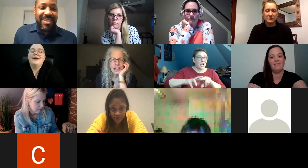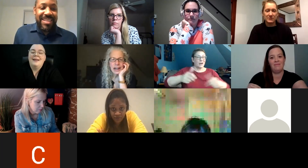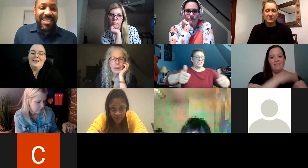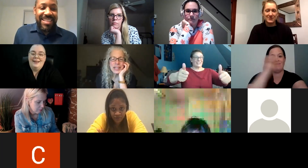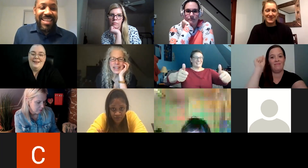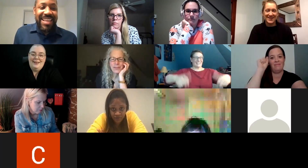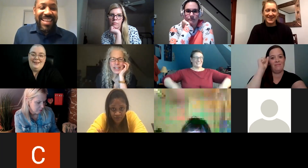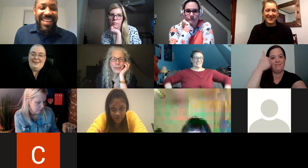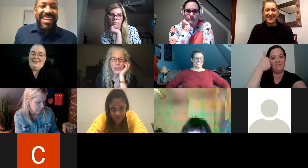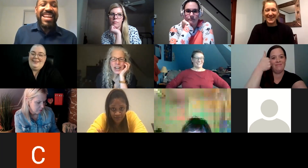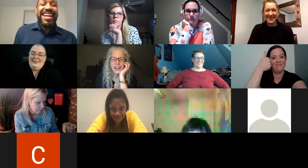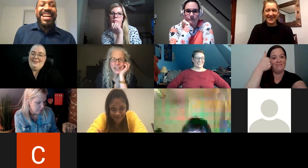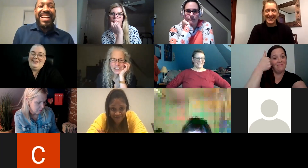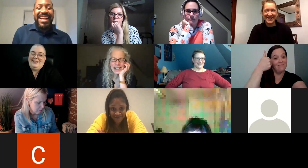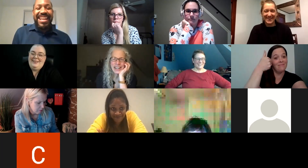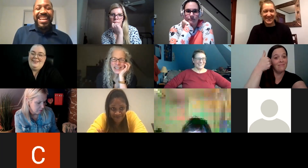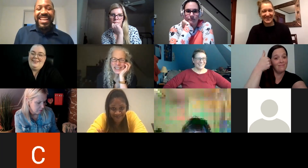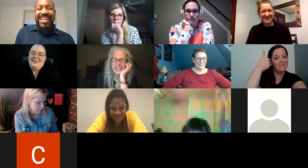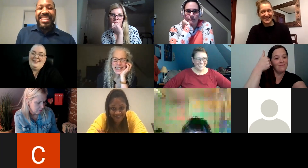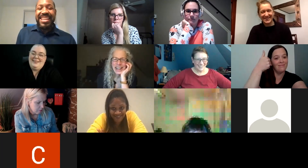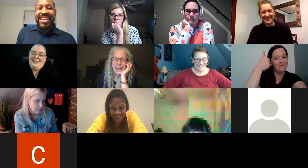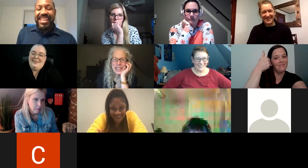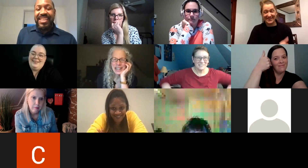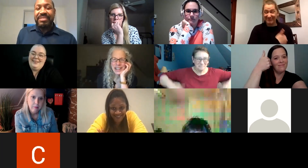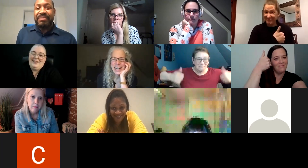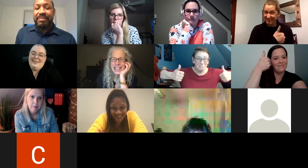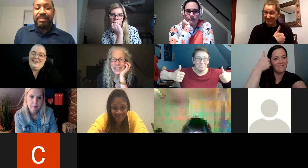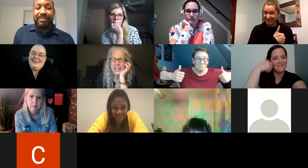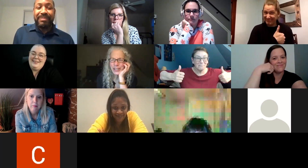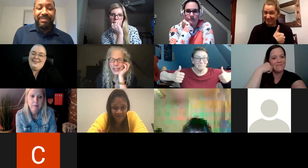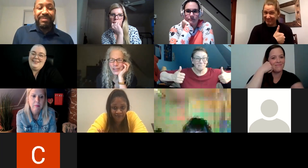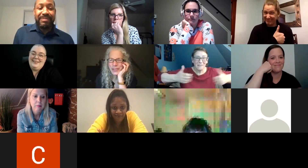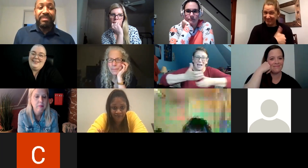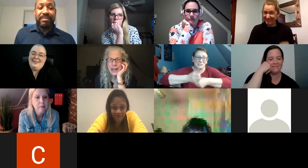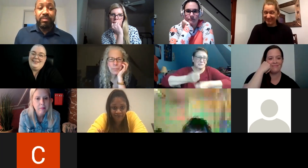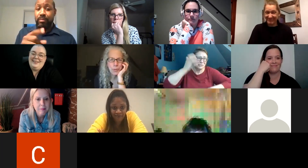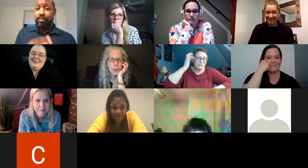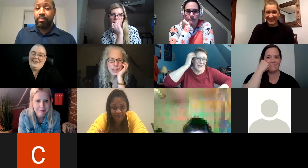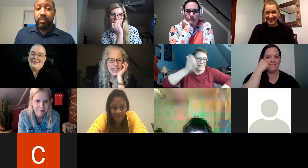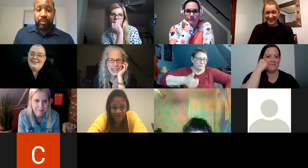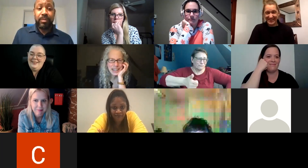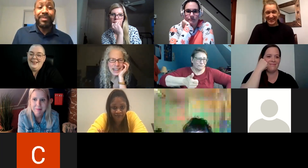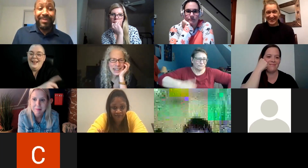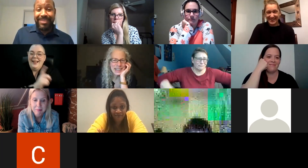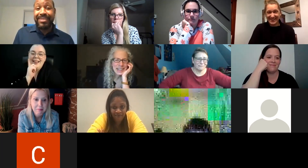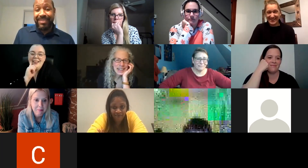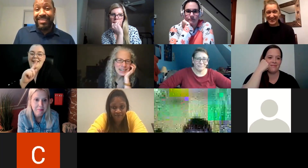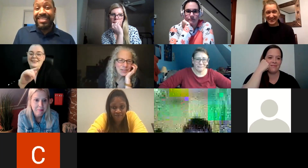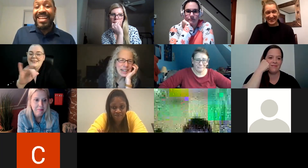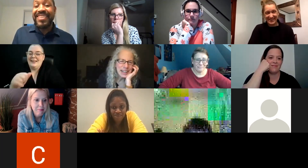I would say Rain for chair. Amy's saying, yes, me too. Thumbs up. Drew is saying, yes. Rain, I